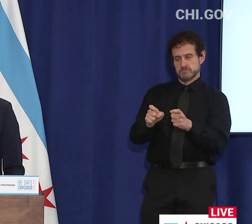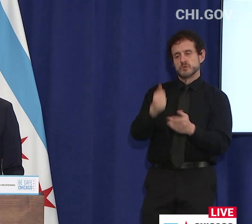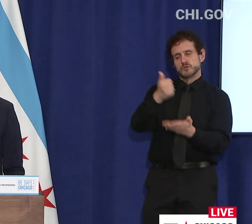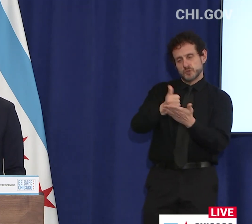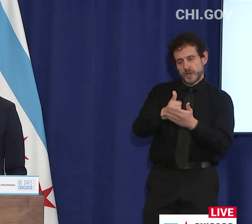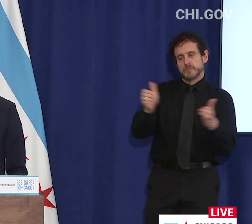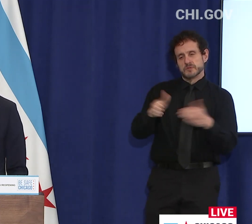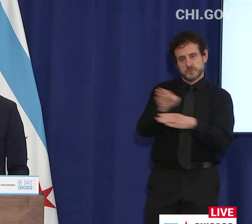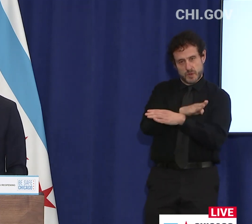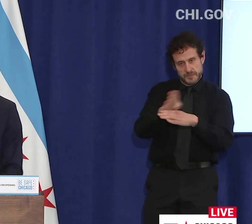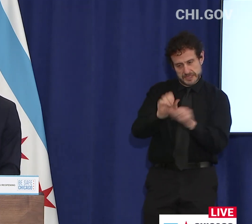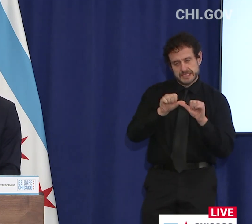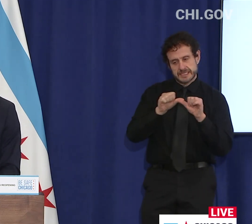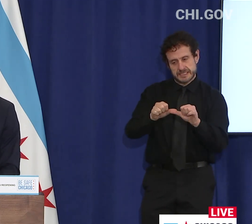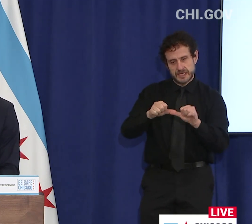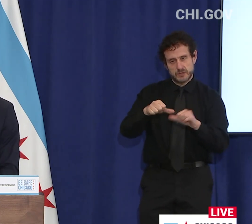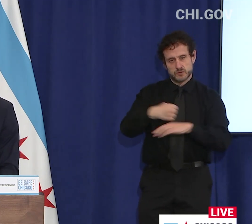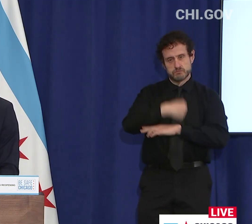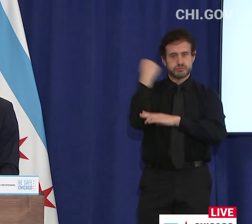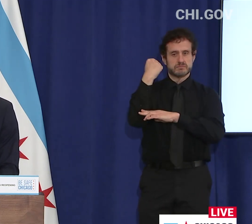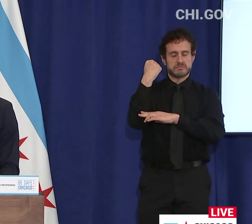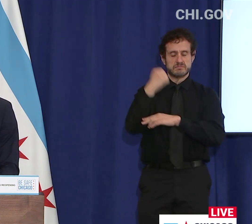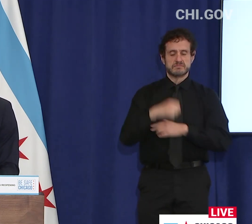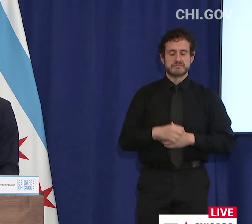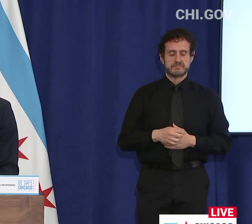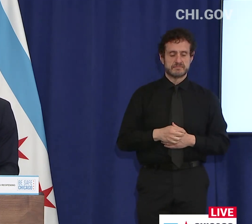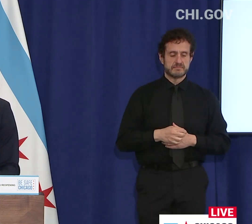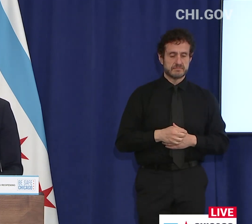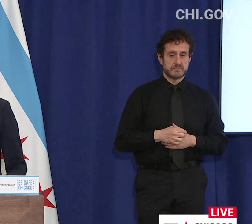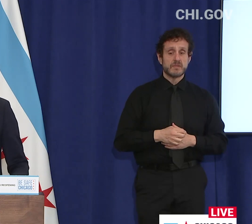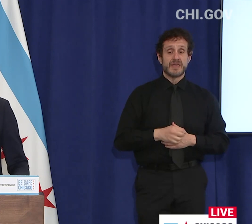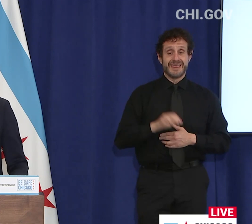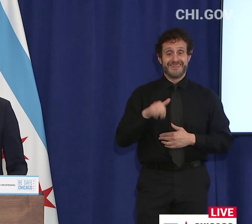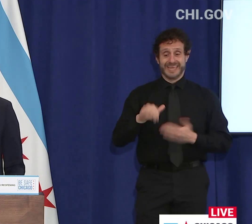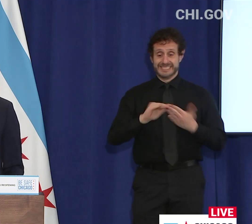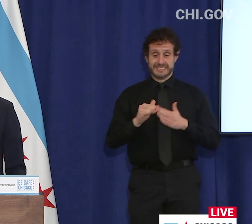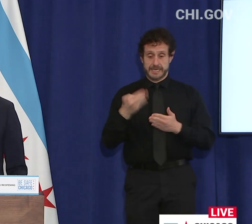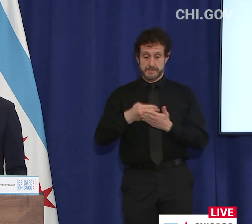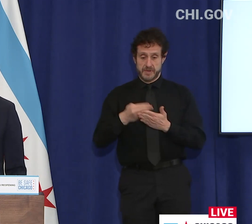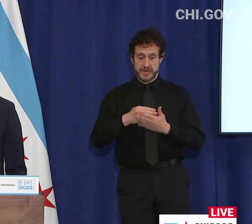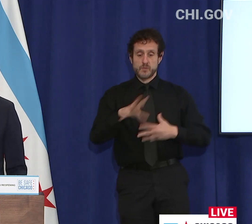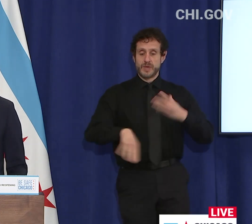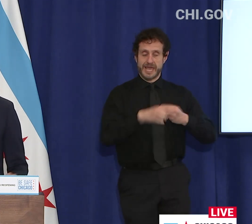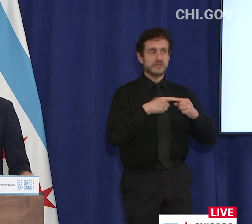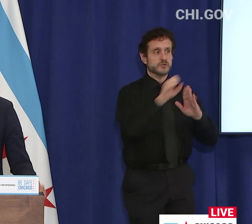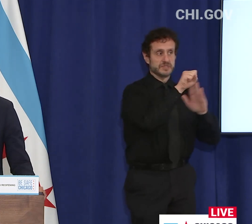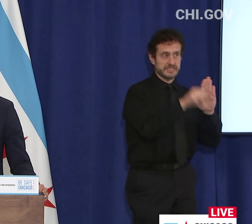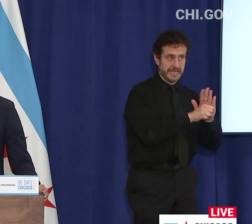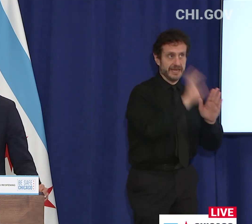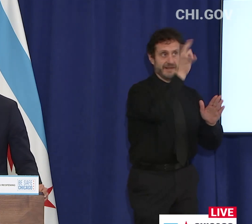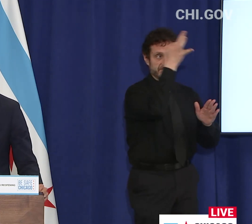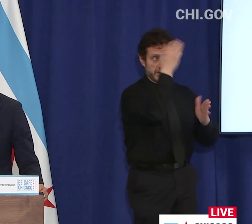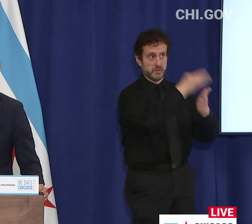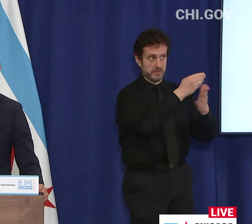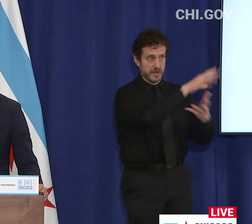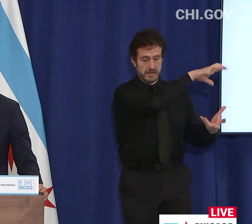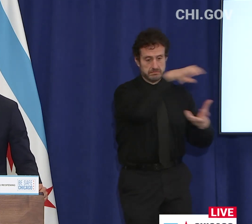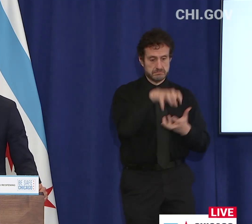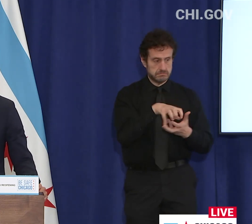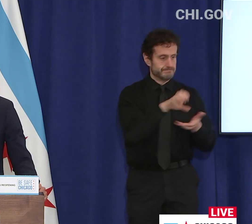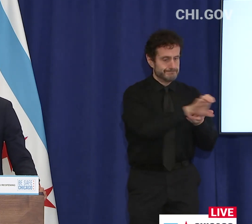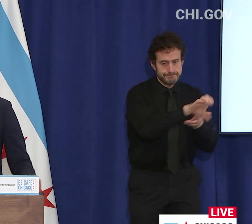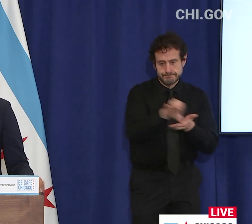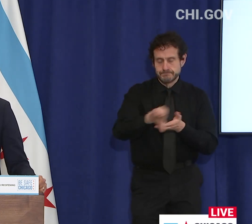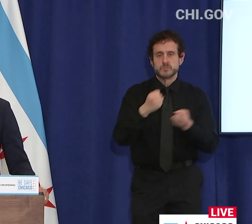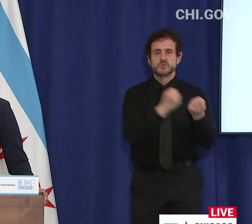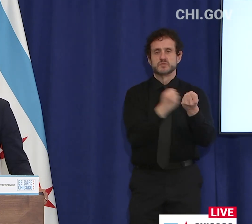targeted communities, both of which complemented state and federal funding programs. But our work continues. As